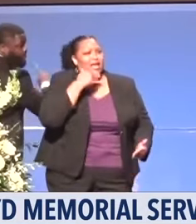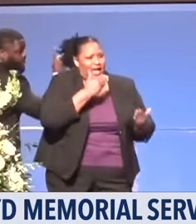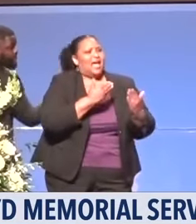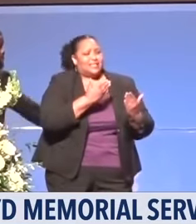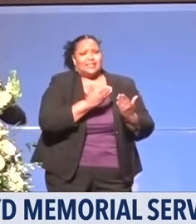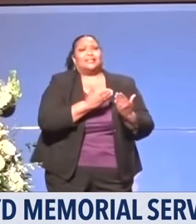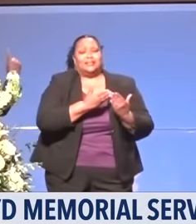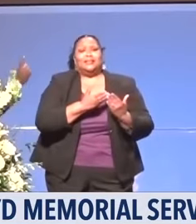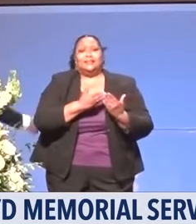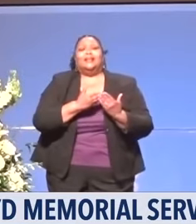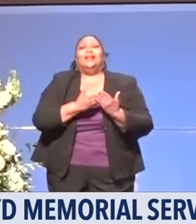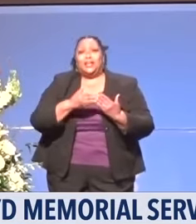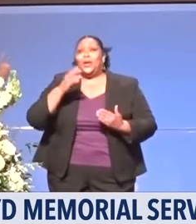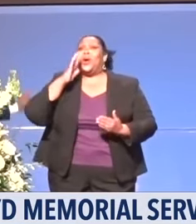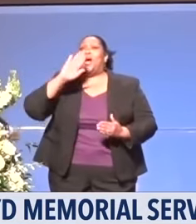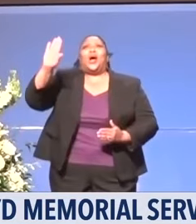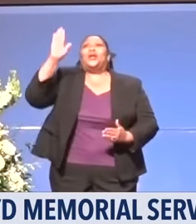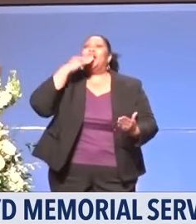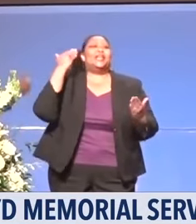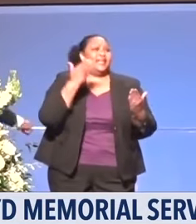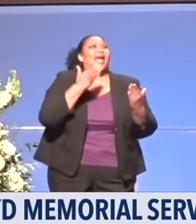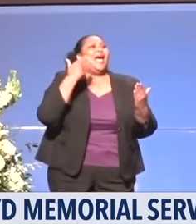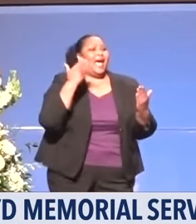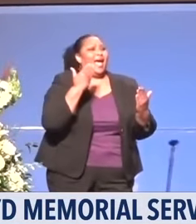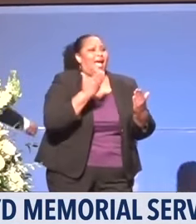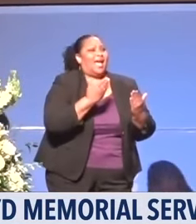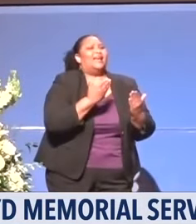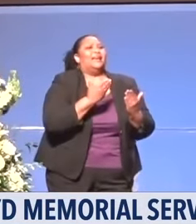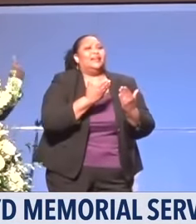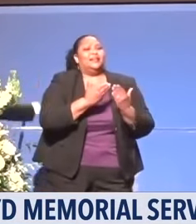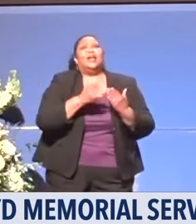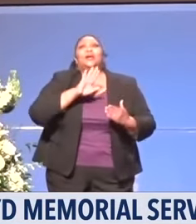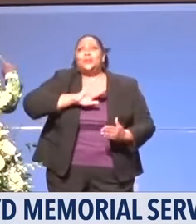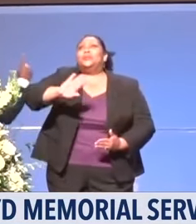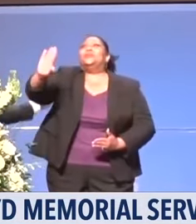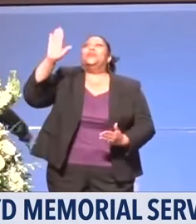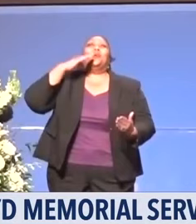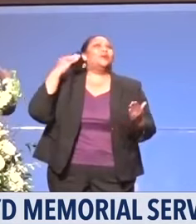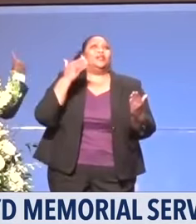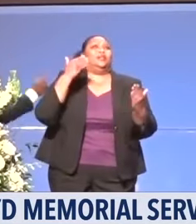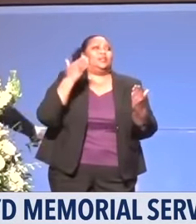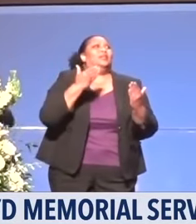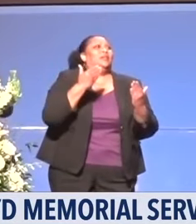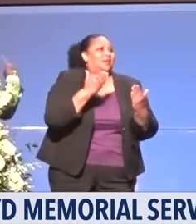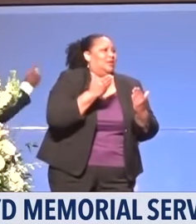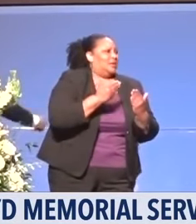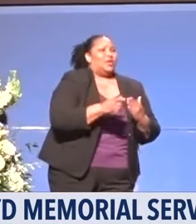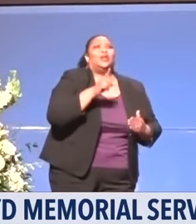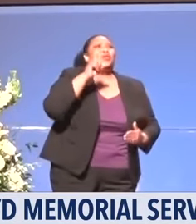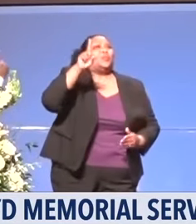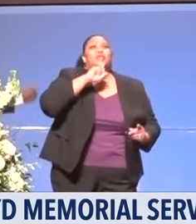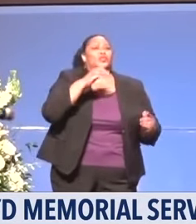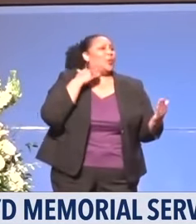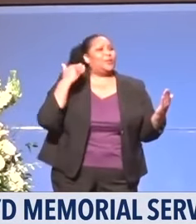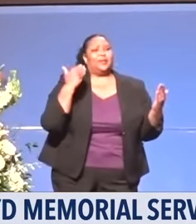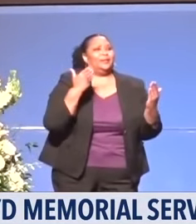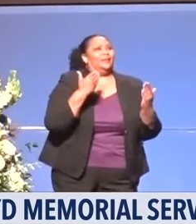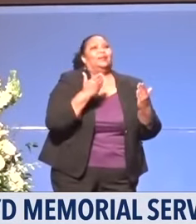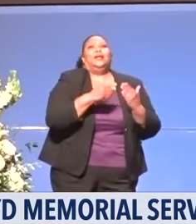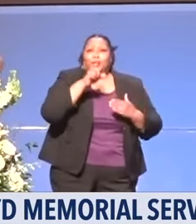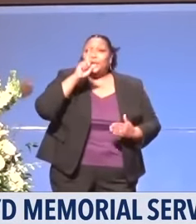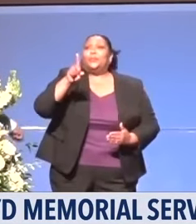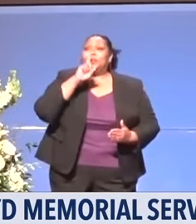goodness, your goodness. You've been so good.